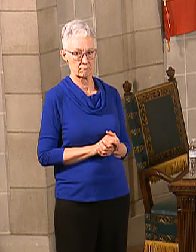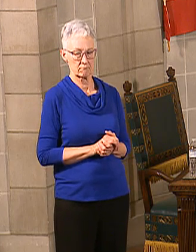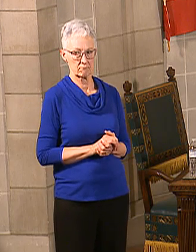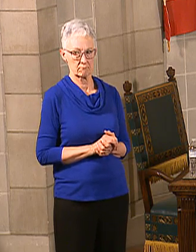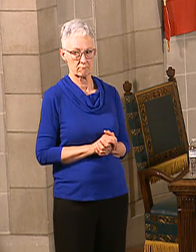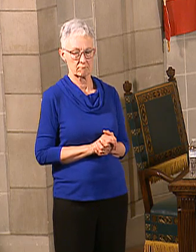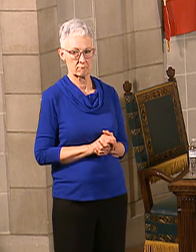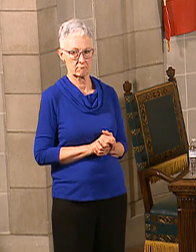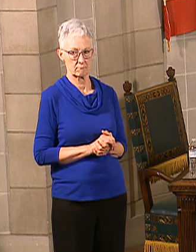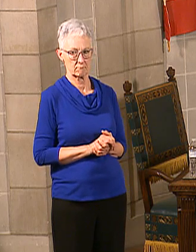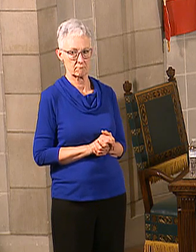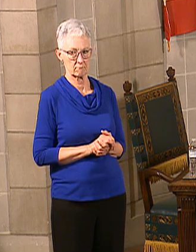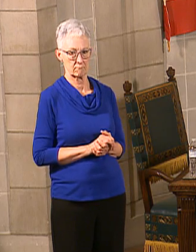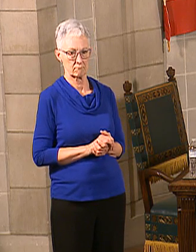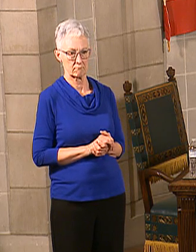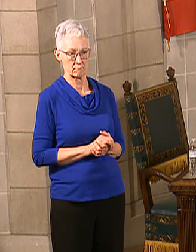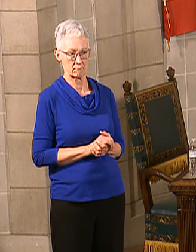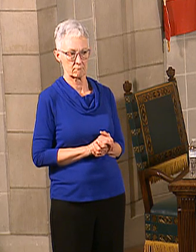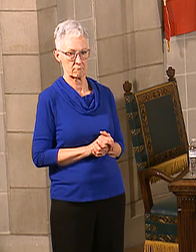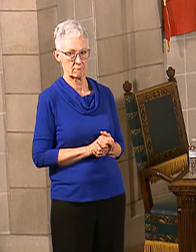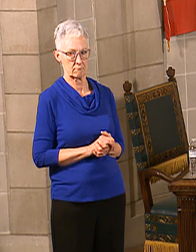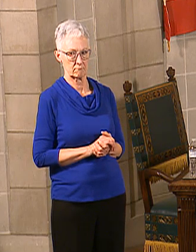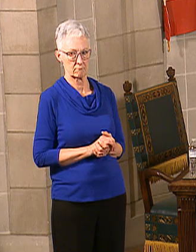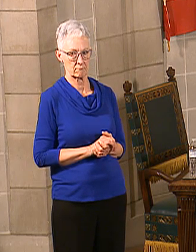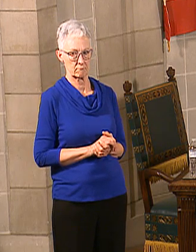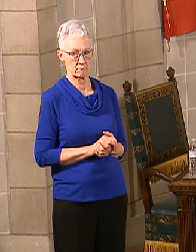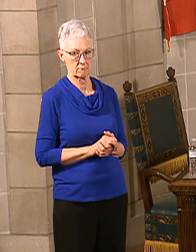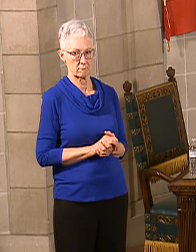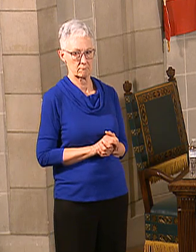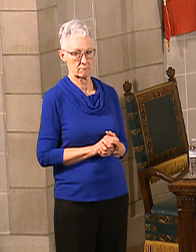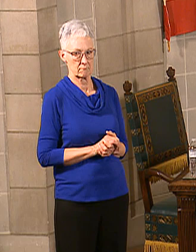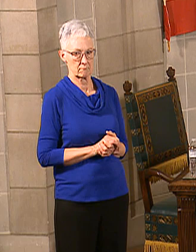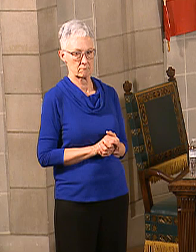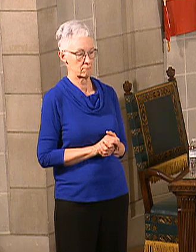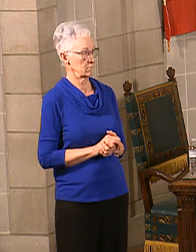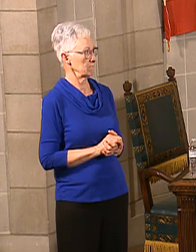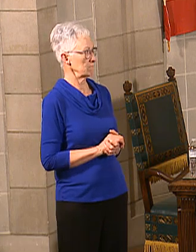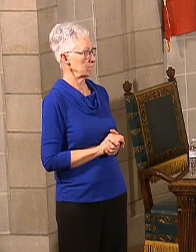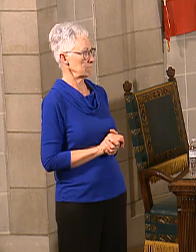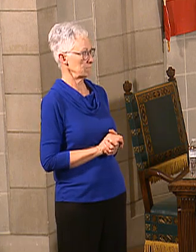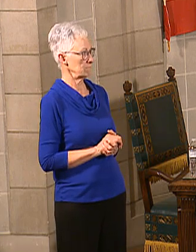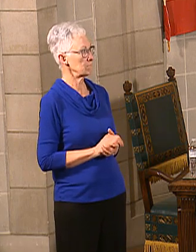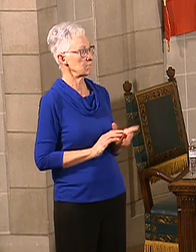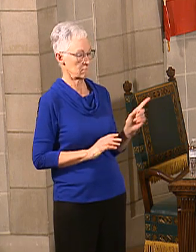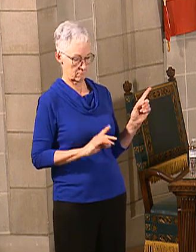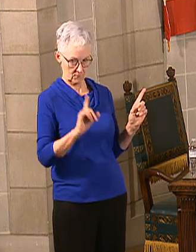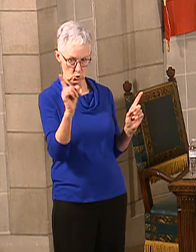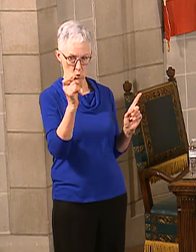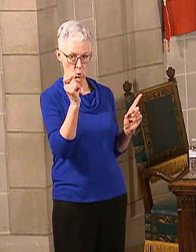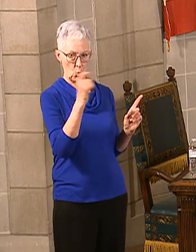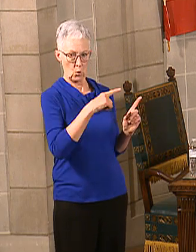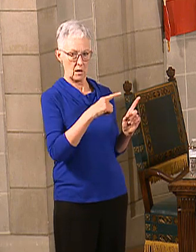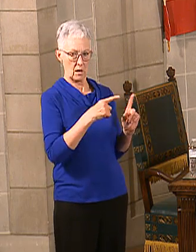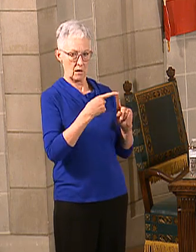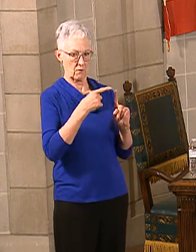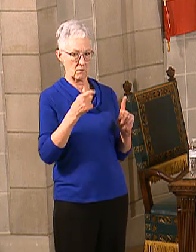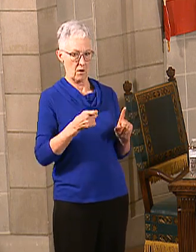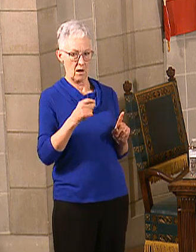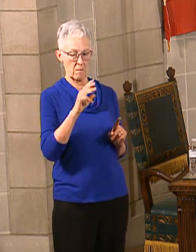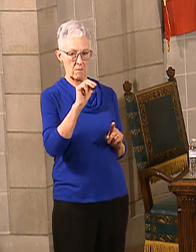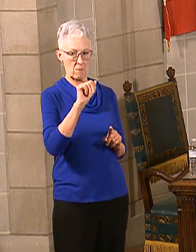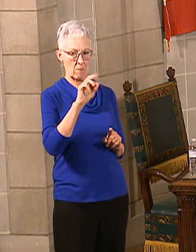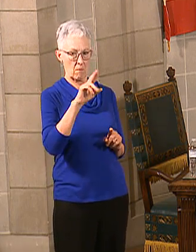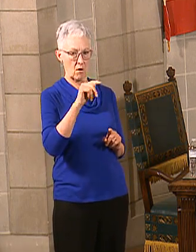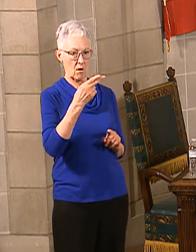The reader is in Saline County and says that people there are not taking social distancing seriously. So the question was from Arthur Stoddard at the Omaha World